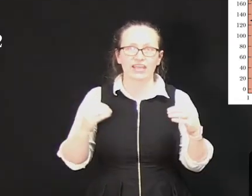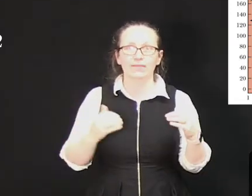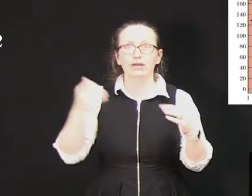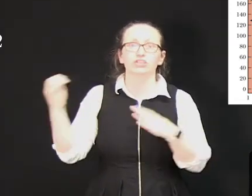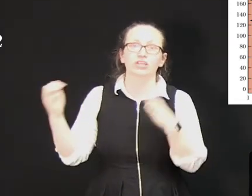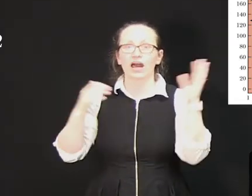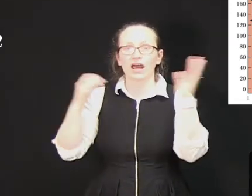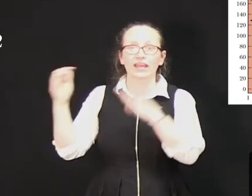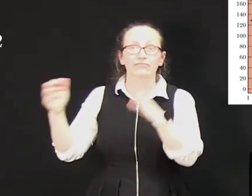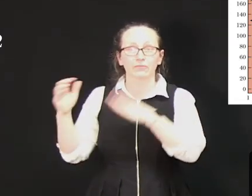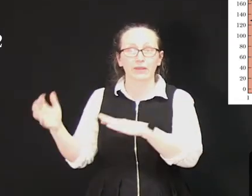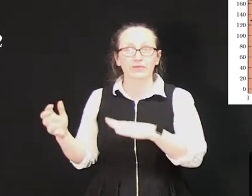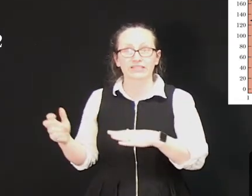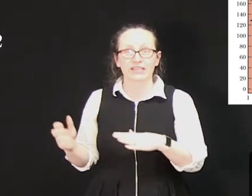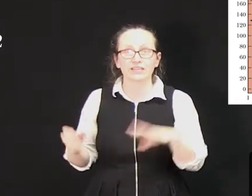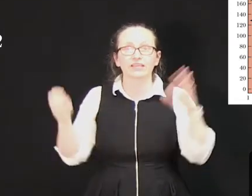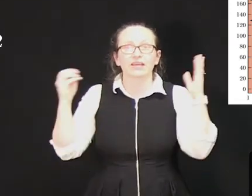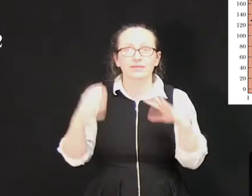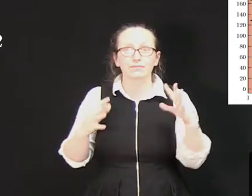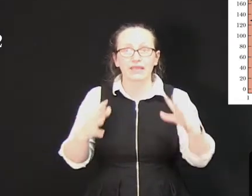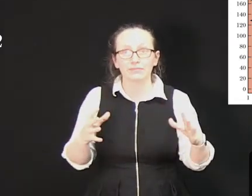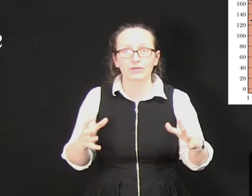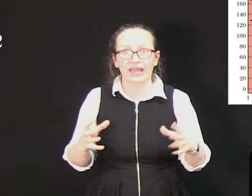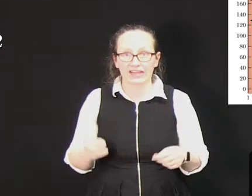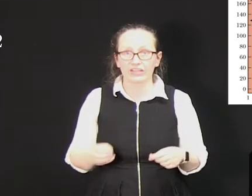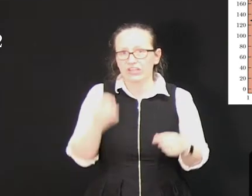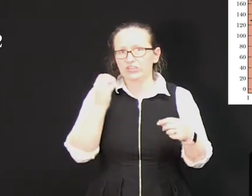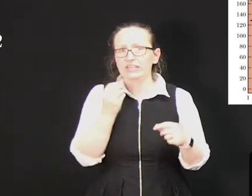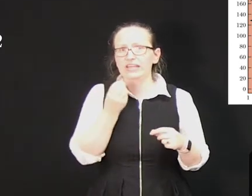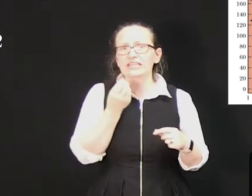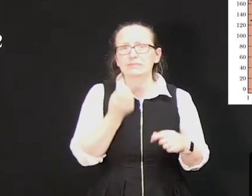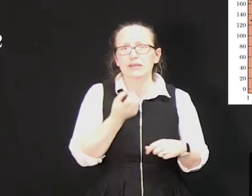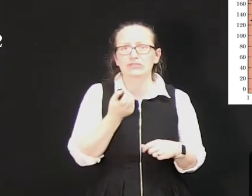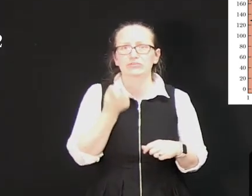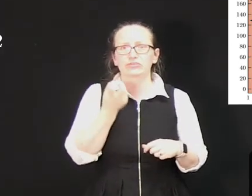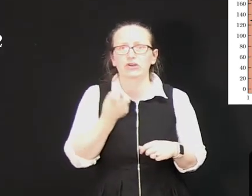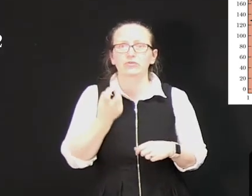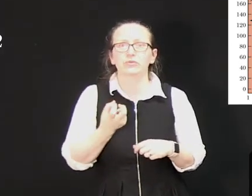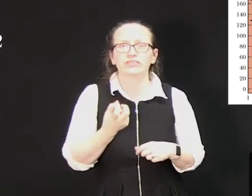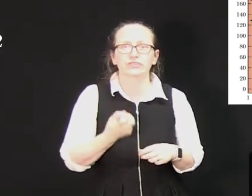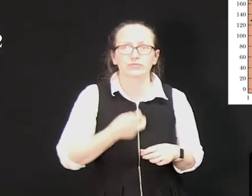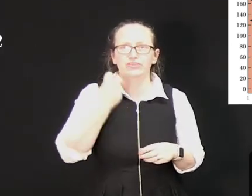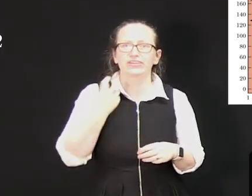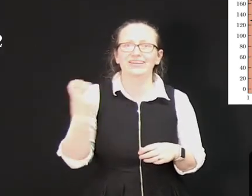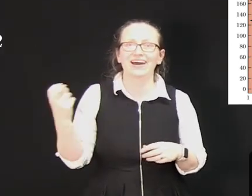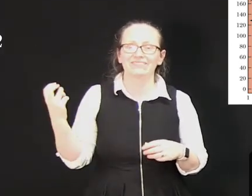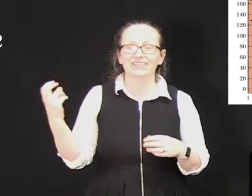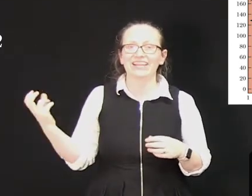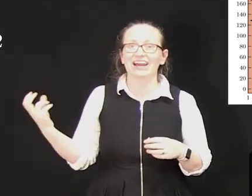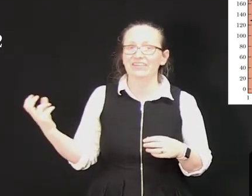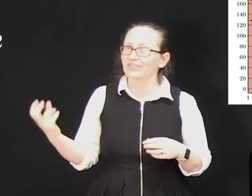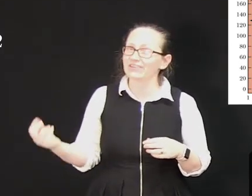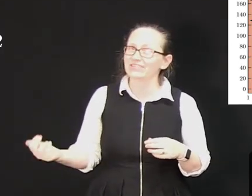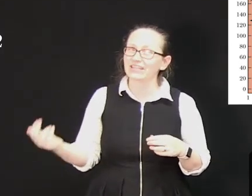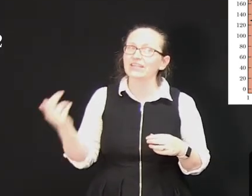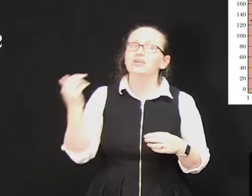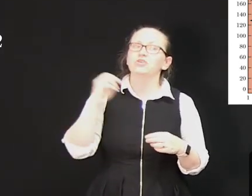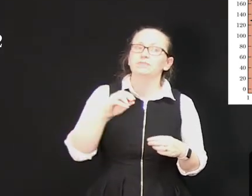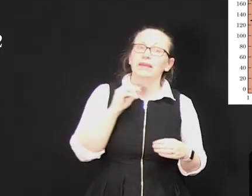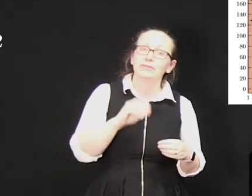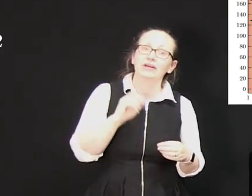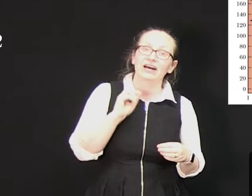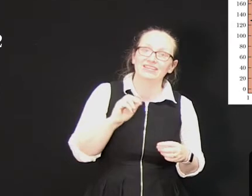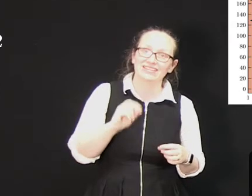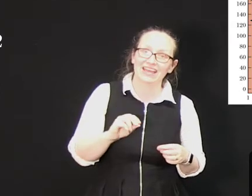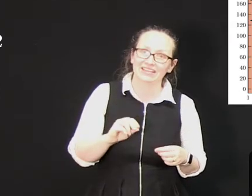can actually hear much higher frequencies than people can. So you can get special dog whistles, which are at a really high frequency,